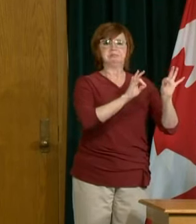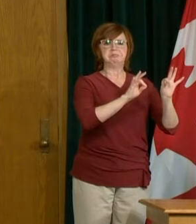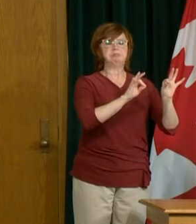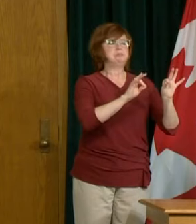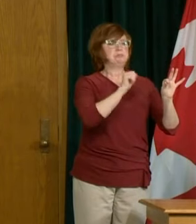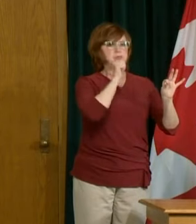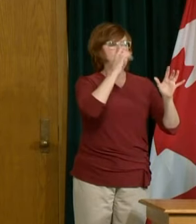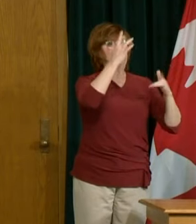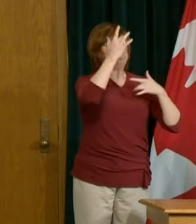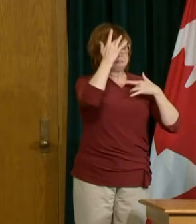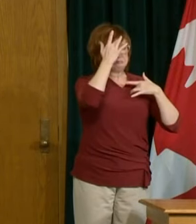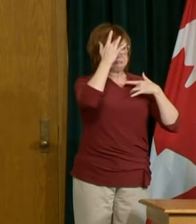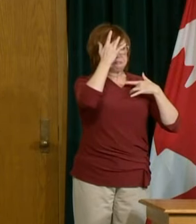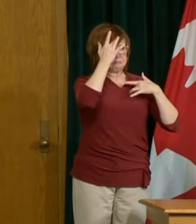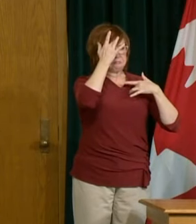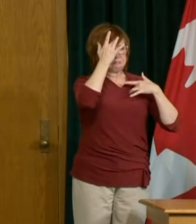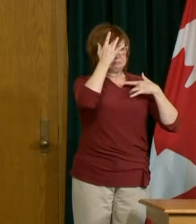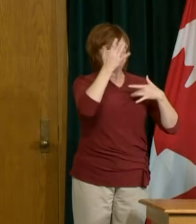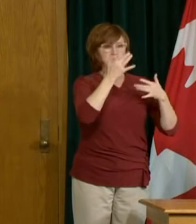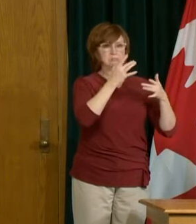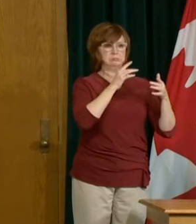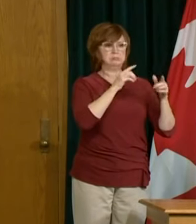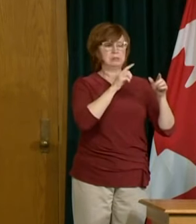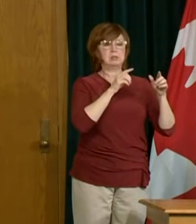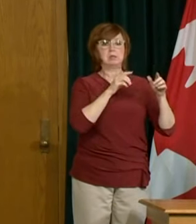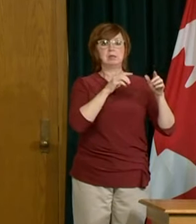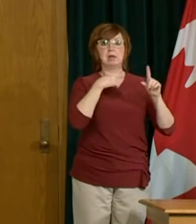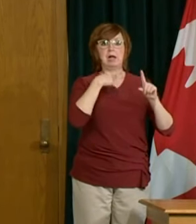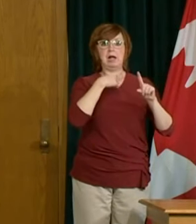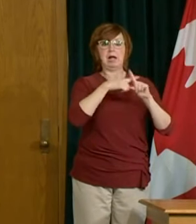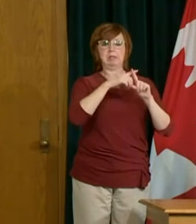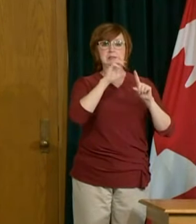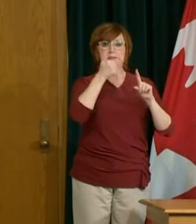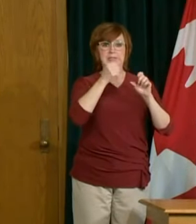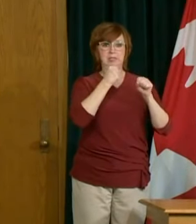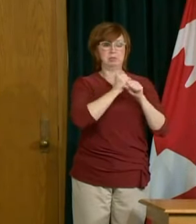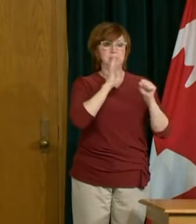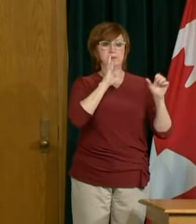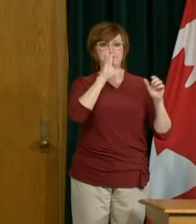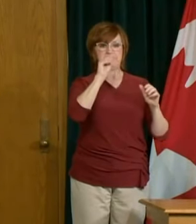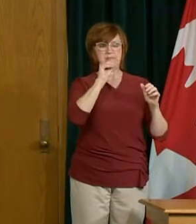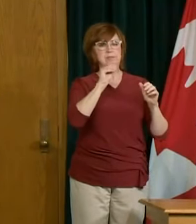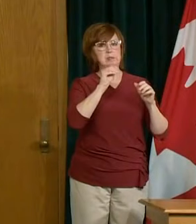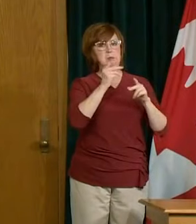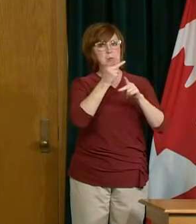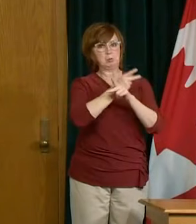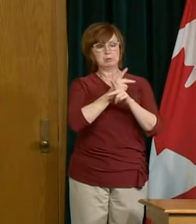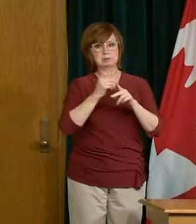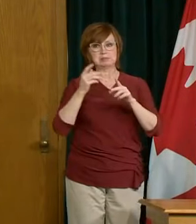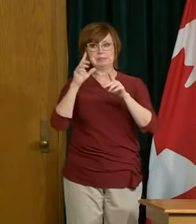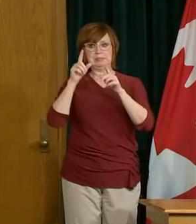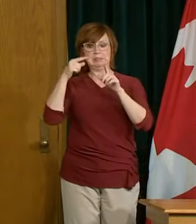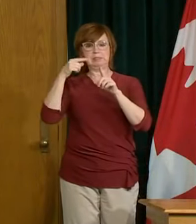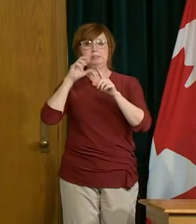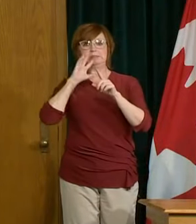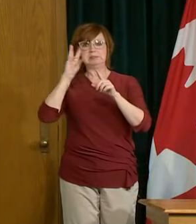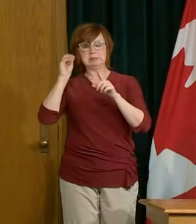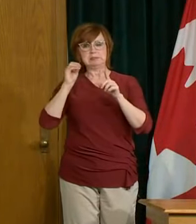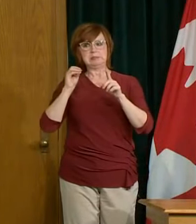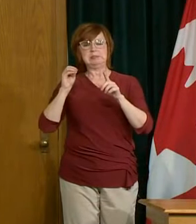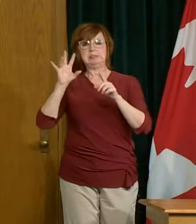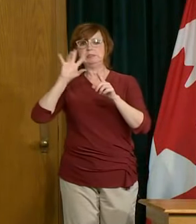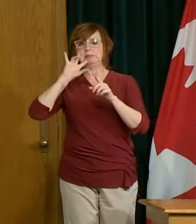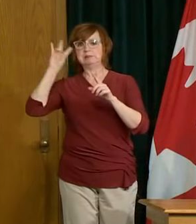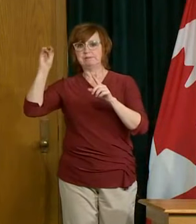also goes higher if you have underlying risk factors that can include all the things I mentioned: heart disease, diabetes, lung disease, being a